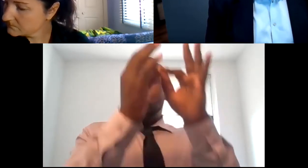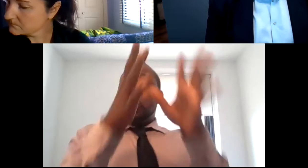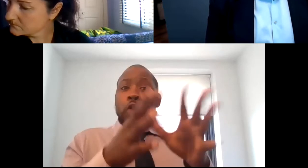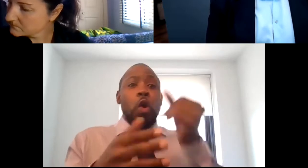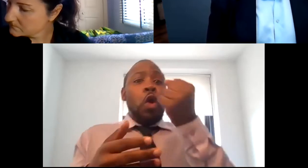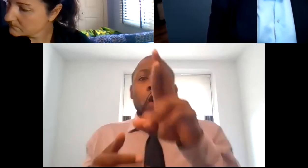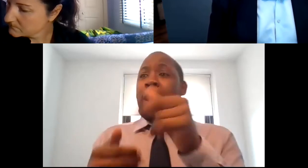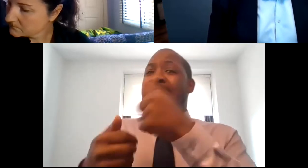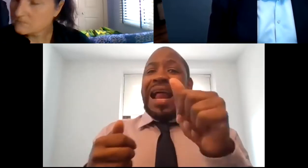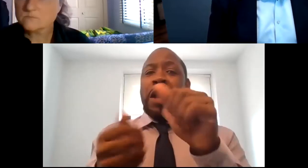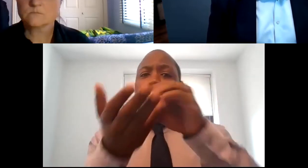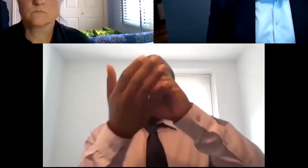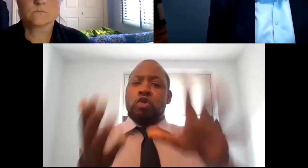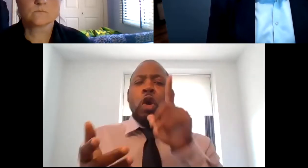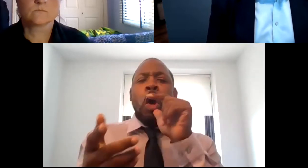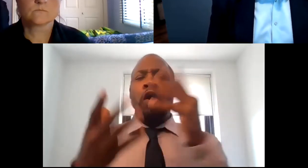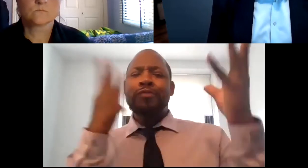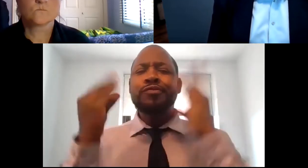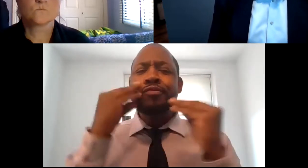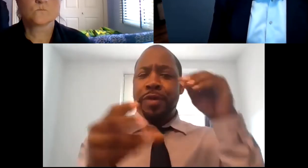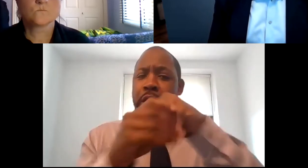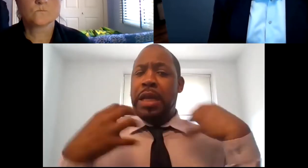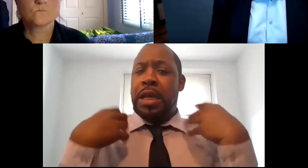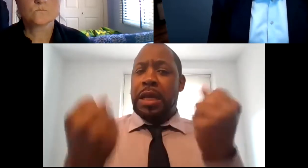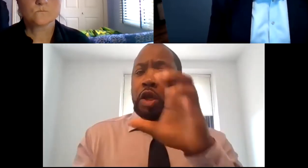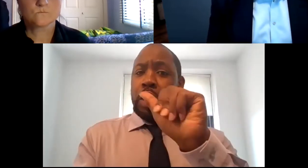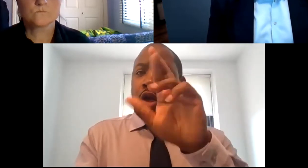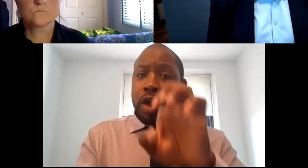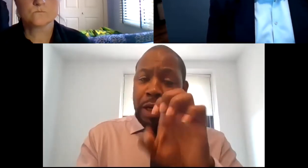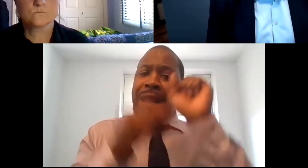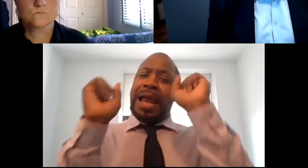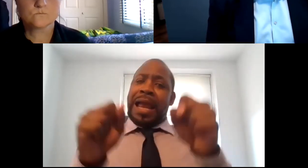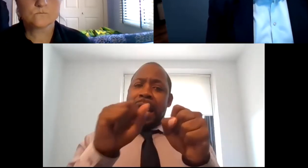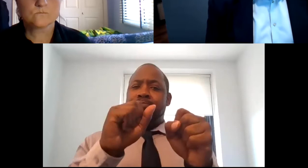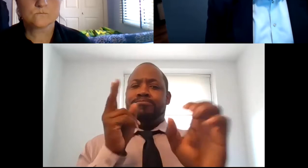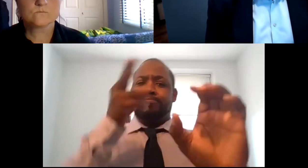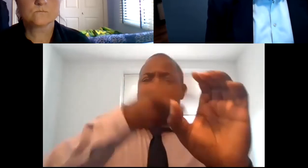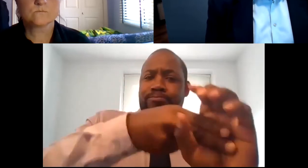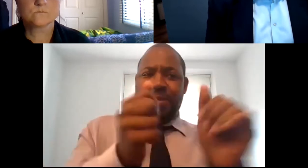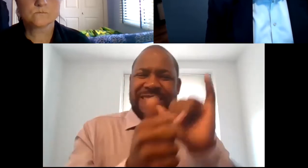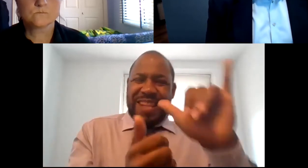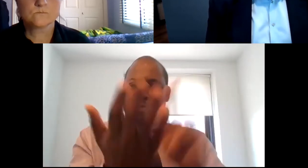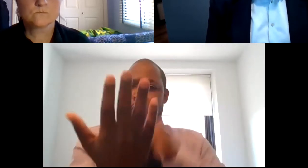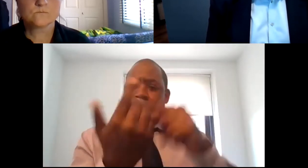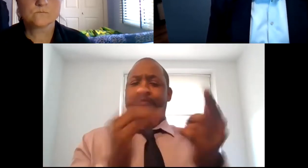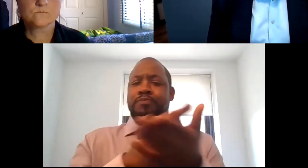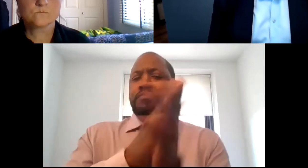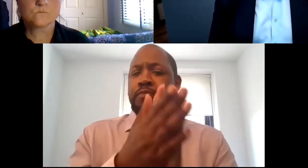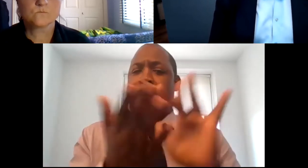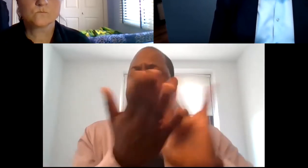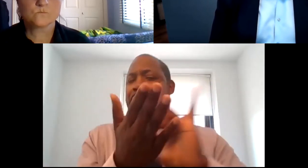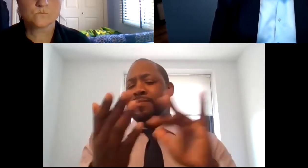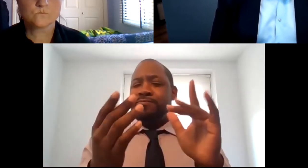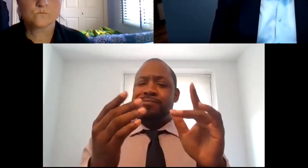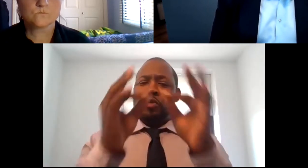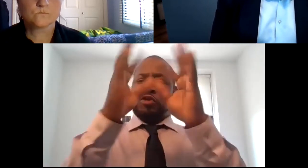that. So that grant is actually going to be utilized. It's already up and running in this summer, and they're looking for class to start. So those people that will